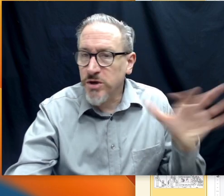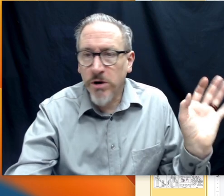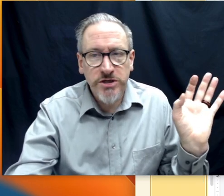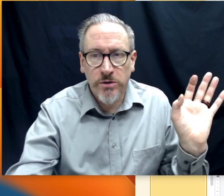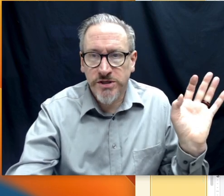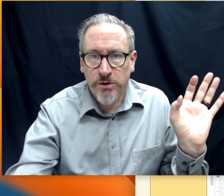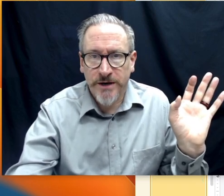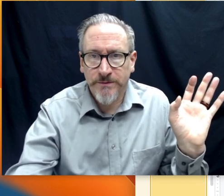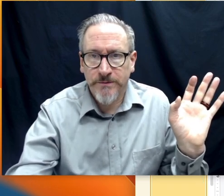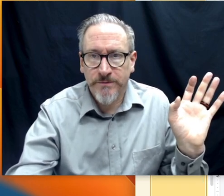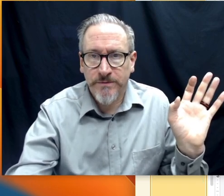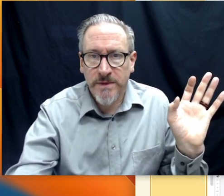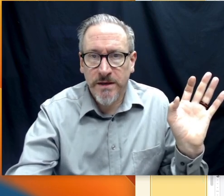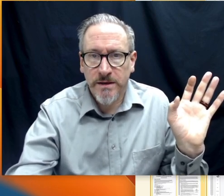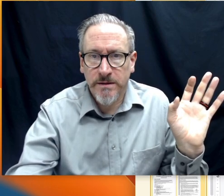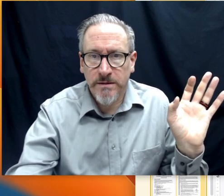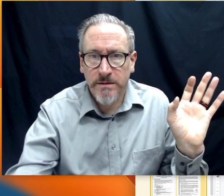So watch the whole story.